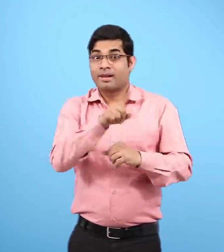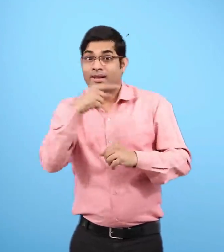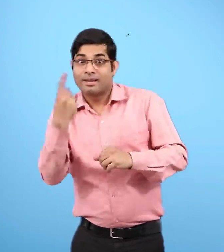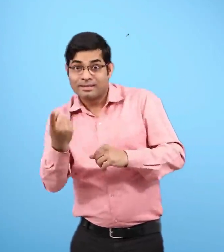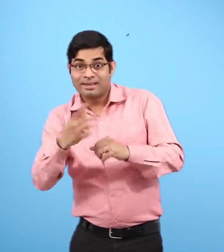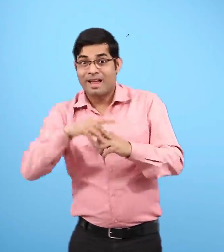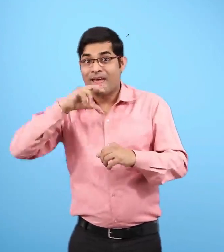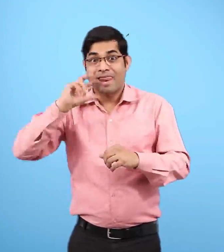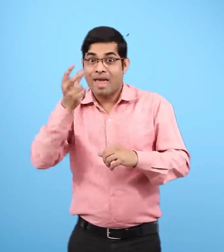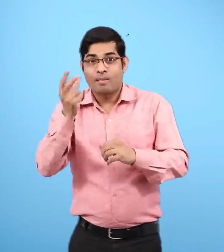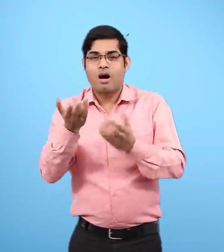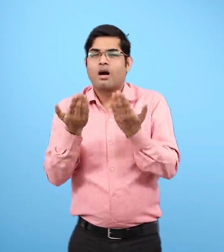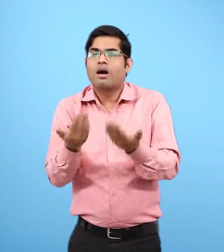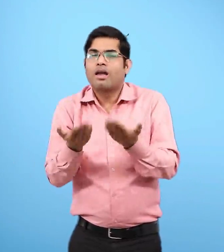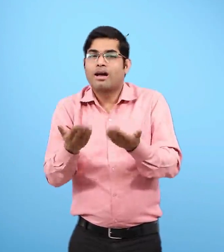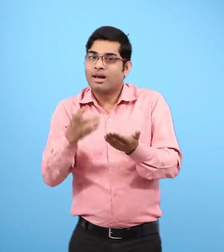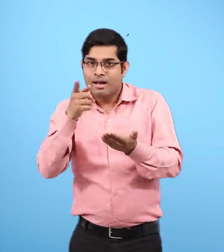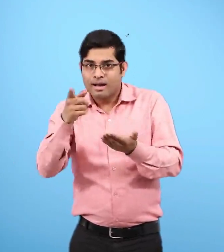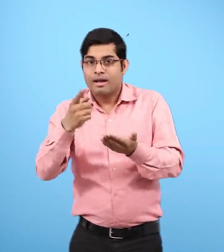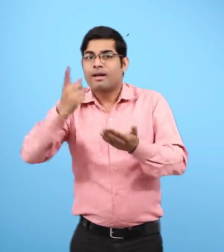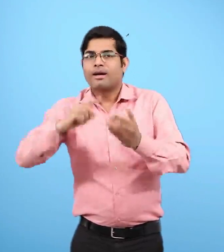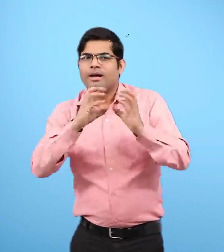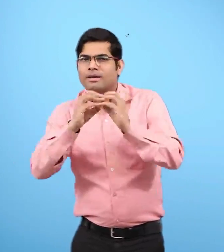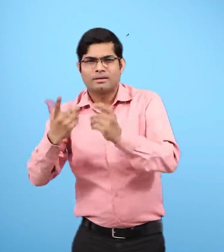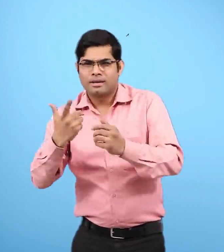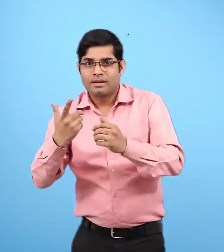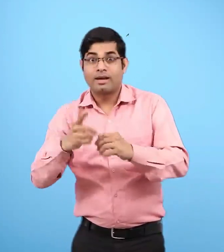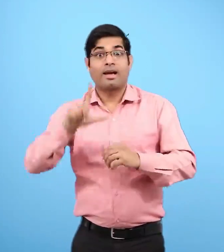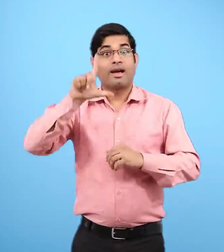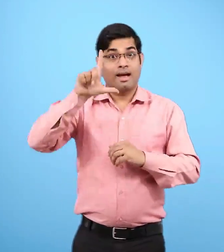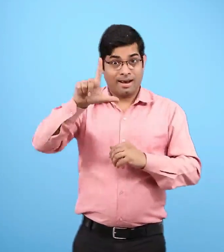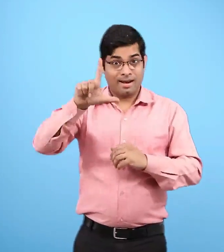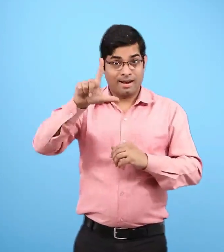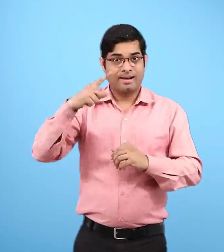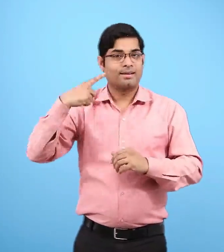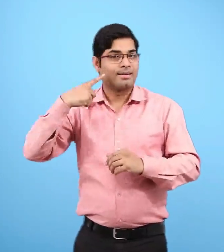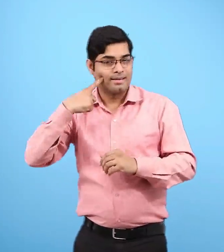And the word lighter is written beneath the tomato.